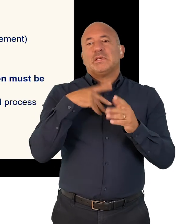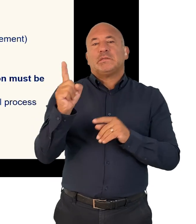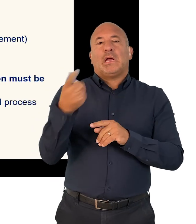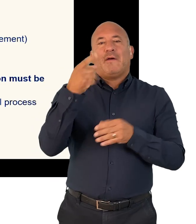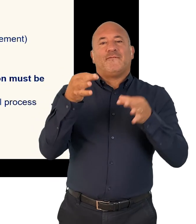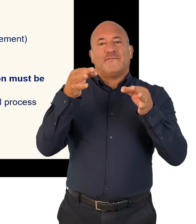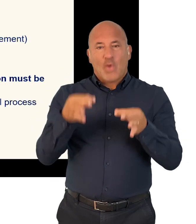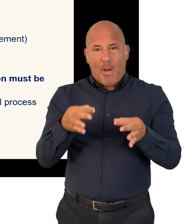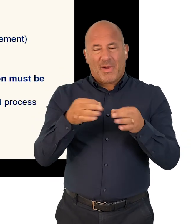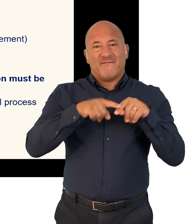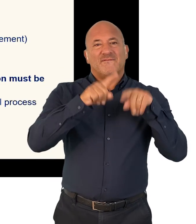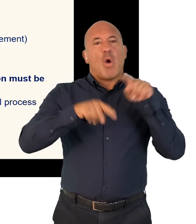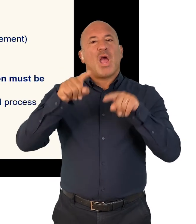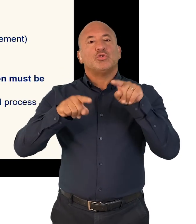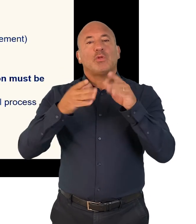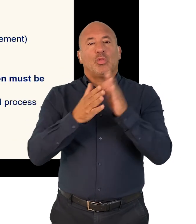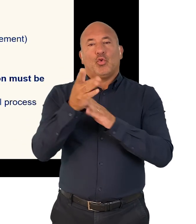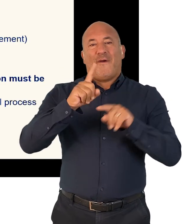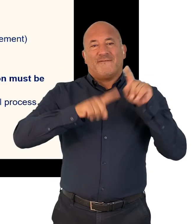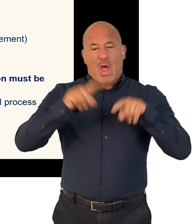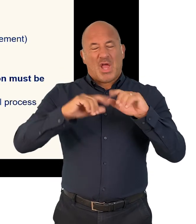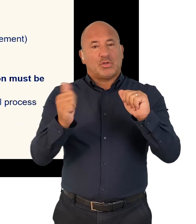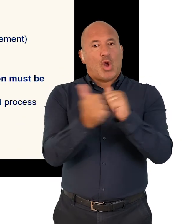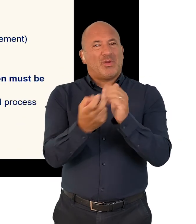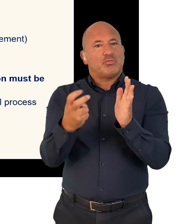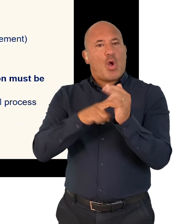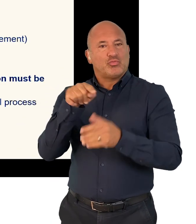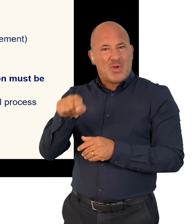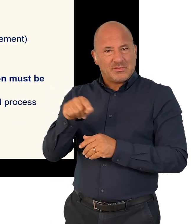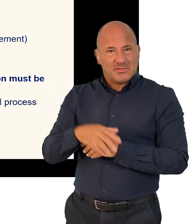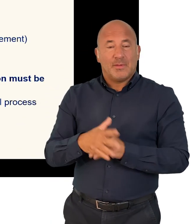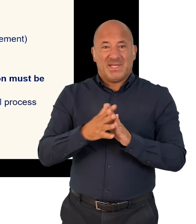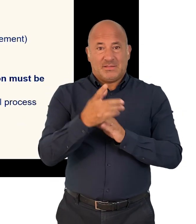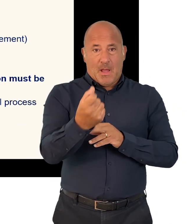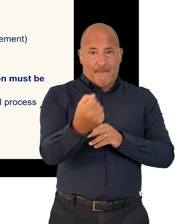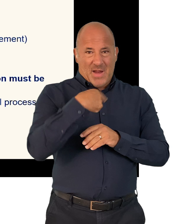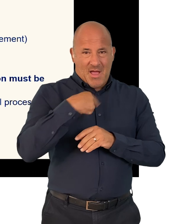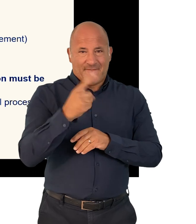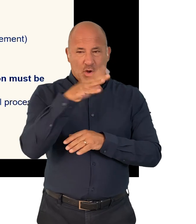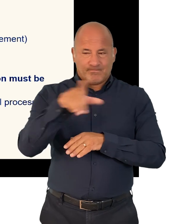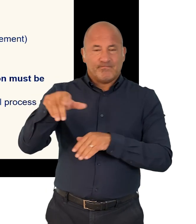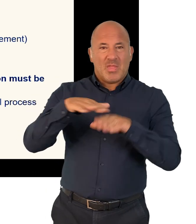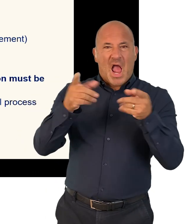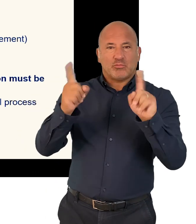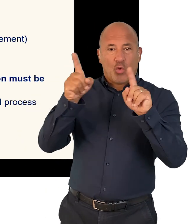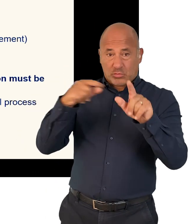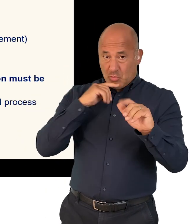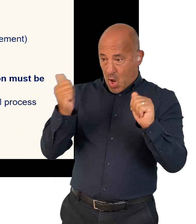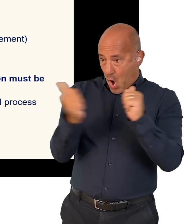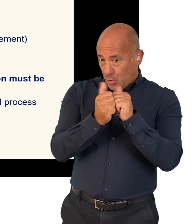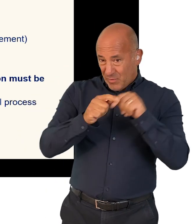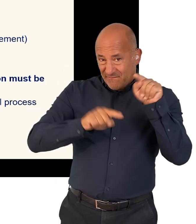formal variation must be made using a variation agreement. Before applying, please make sure your landlord will agree to